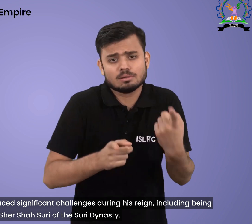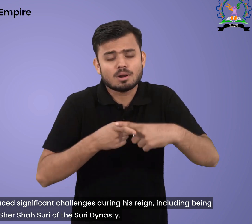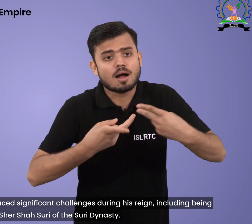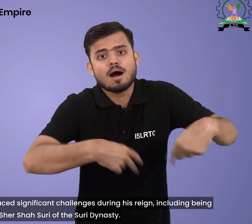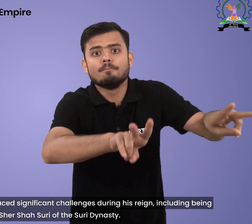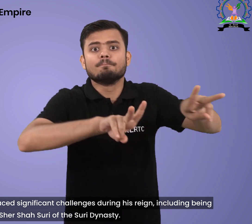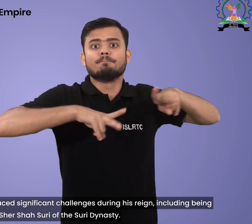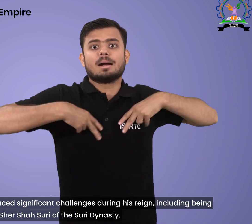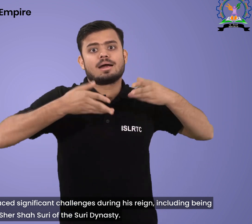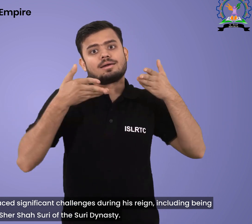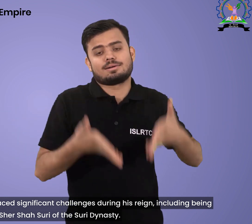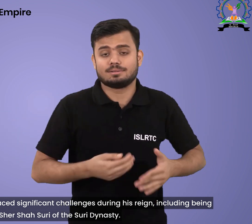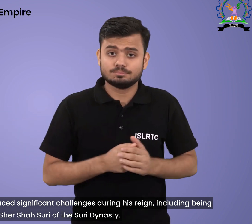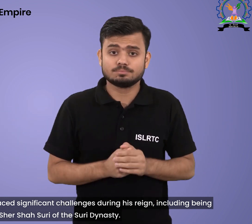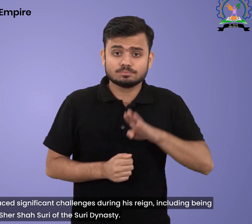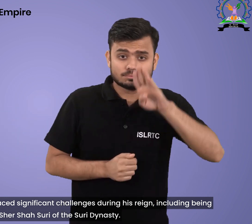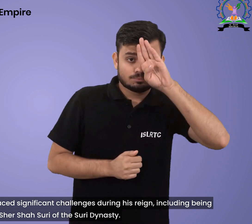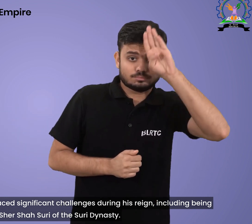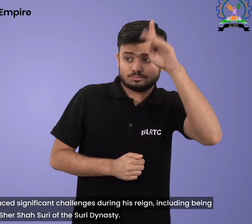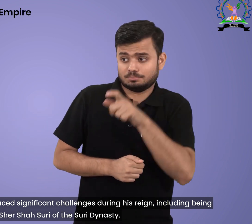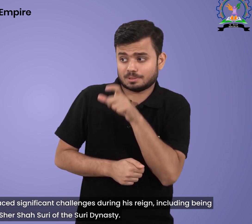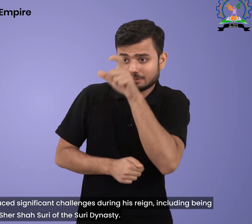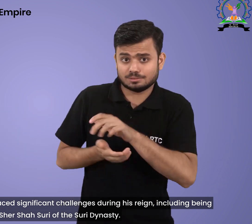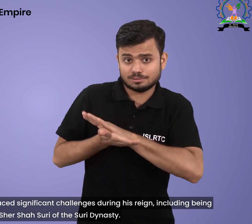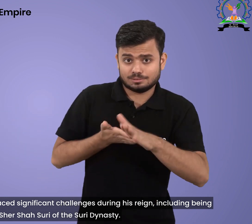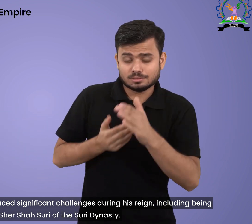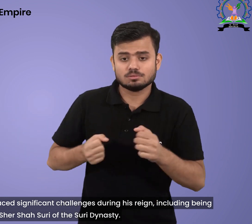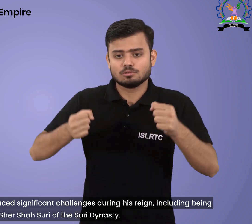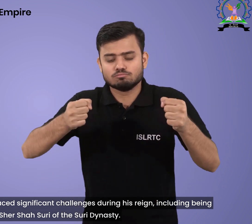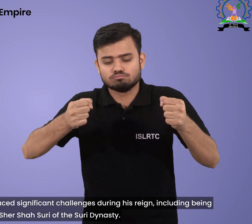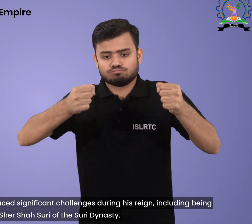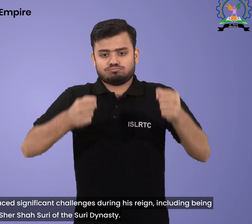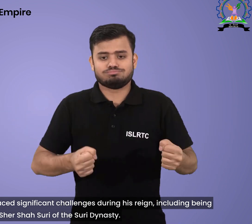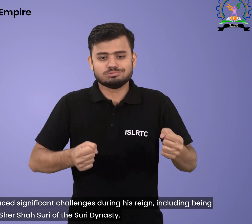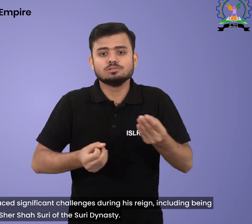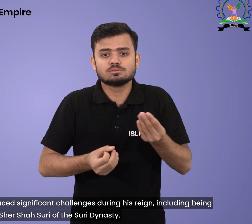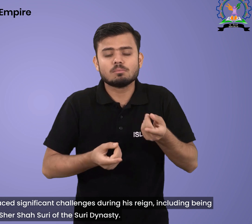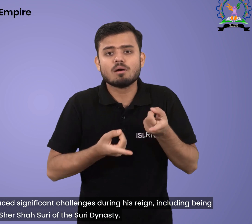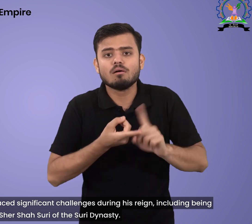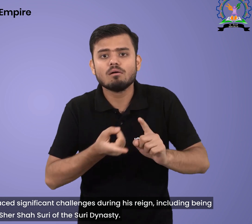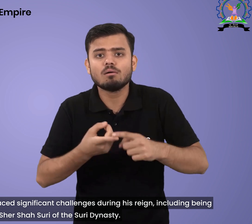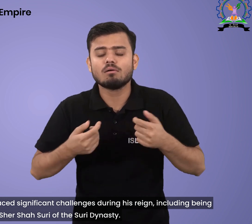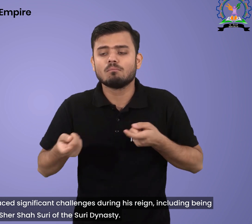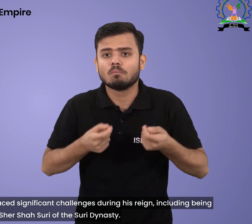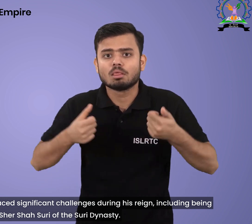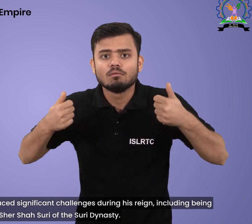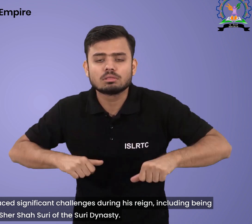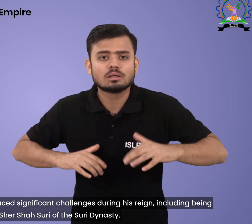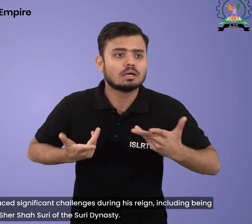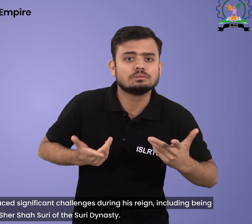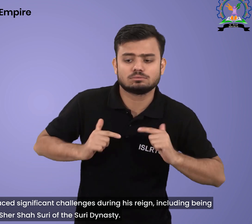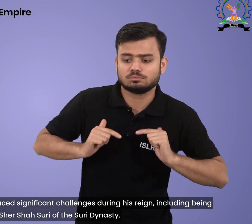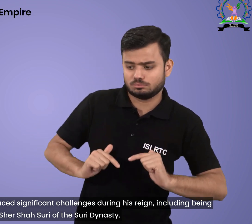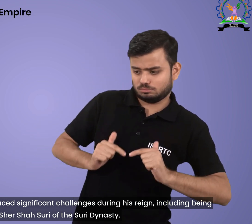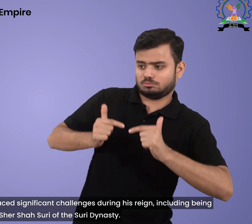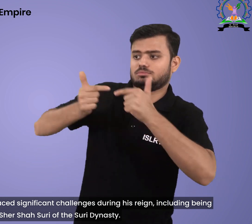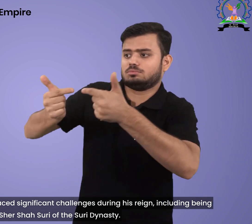Humayun faced significant challenges during his reign, including being ousted by Sher Shah Suri of the Suri dynasty.